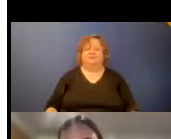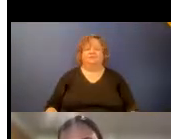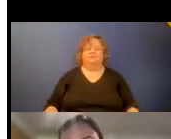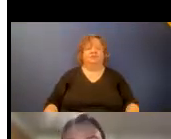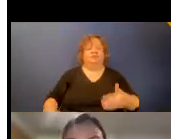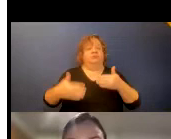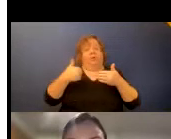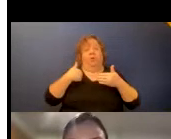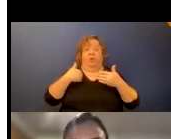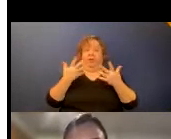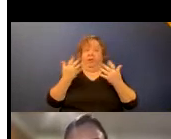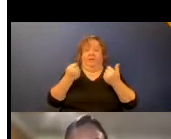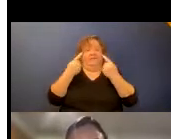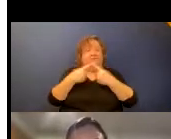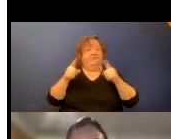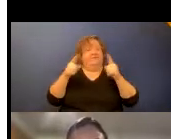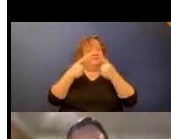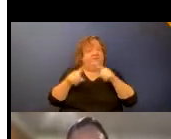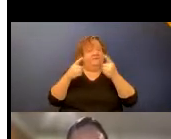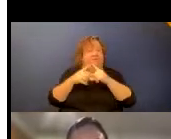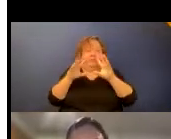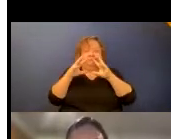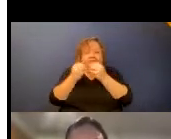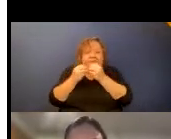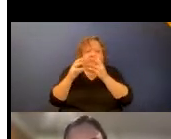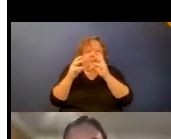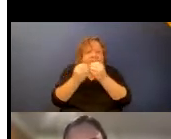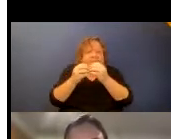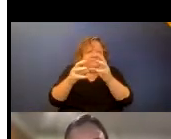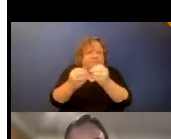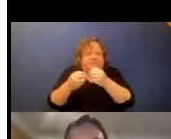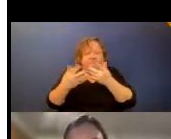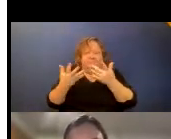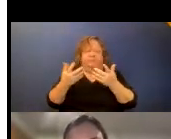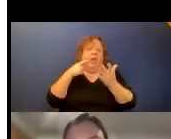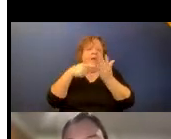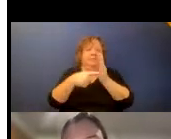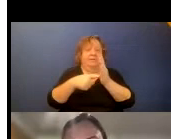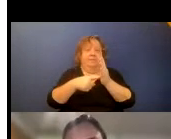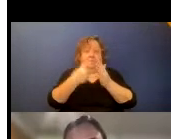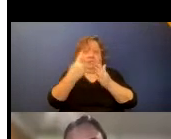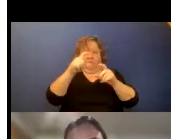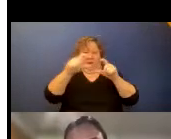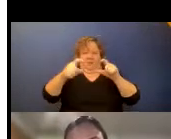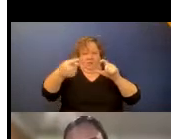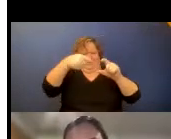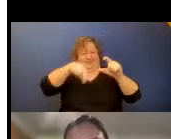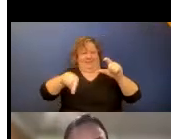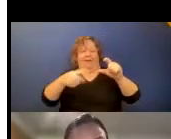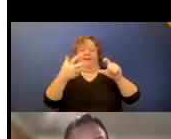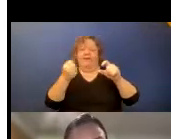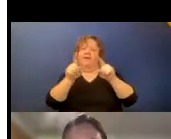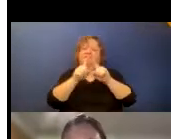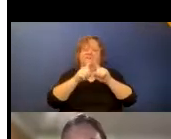actually starting next week. So really the orientation meetings they're just that. They're 1